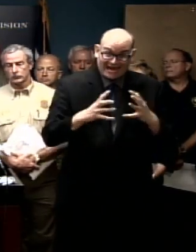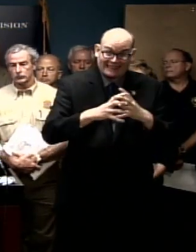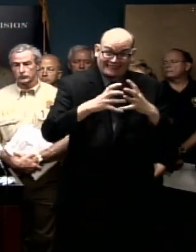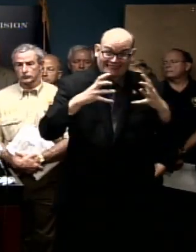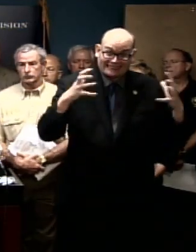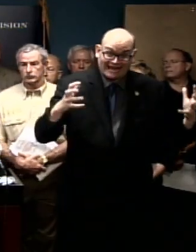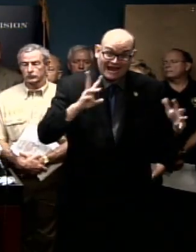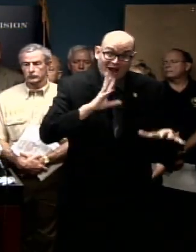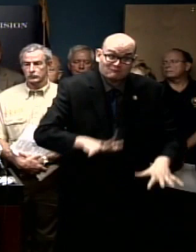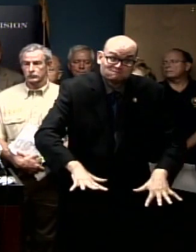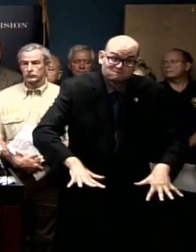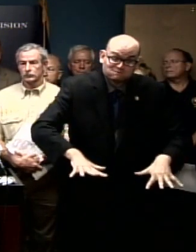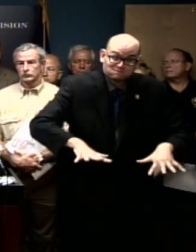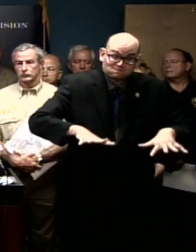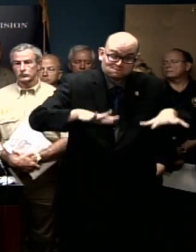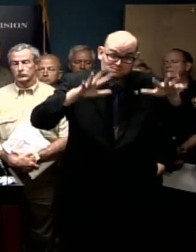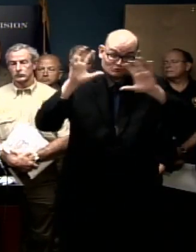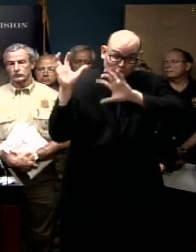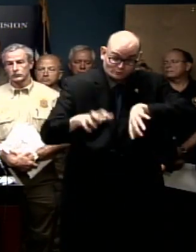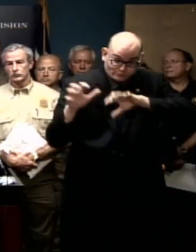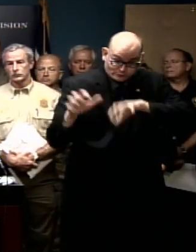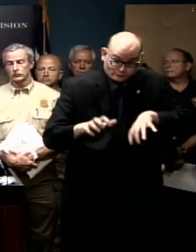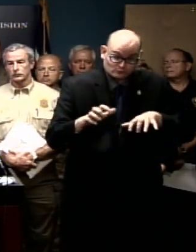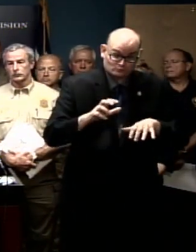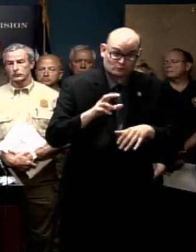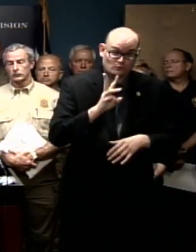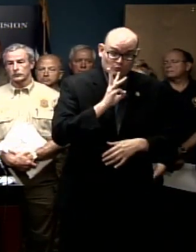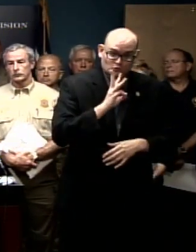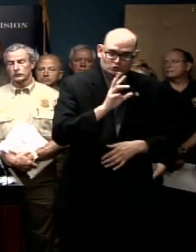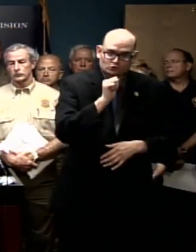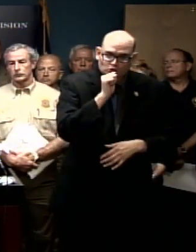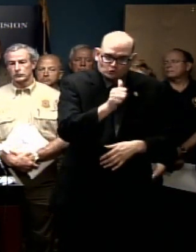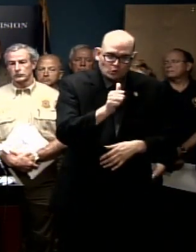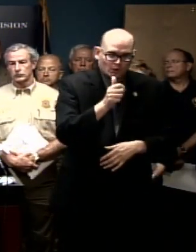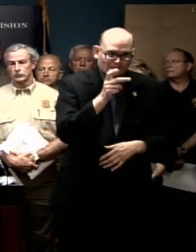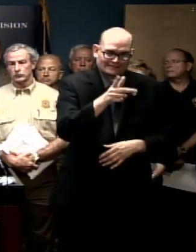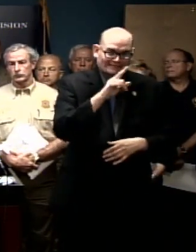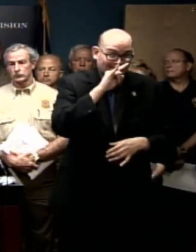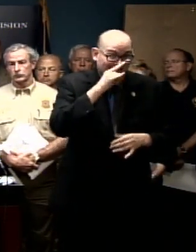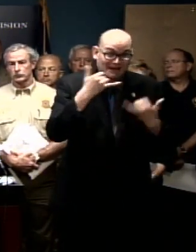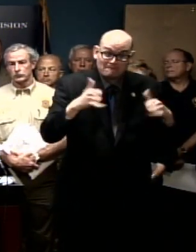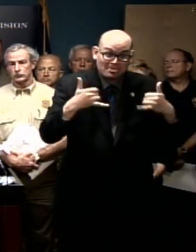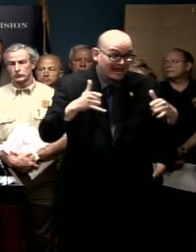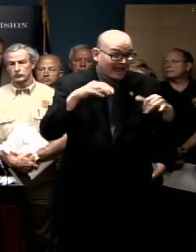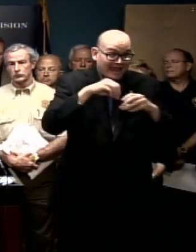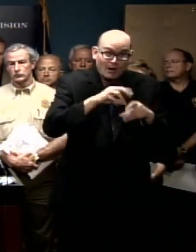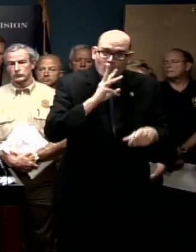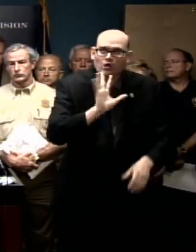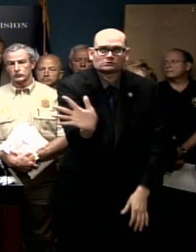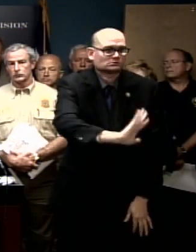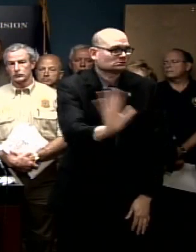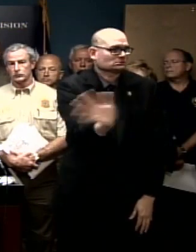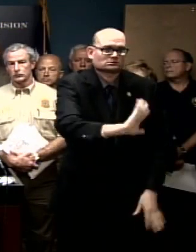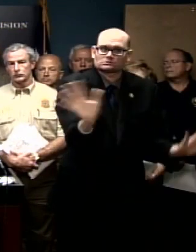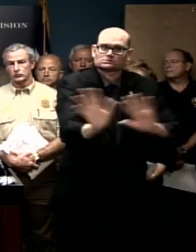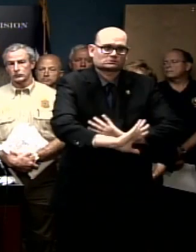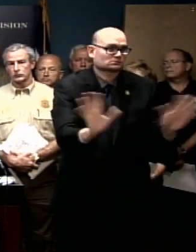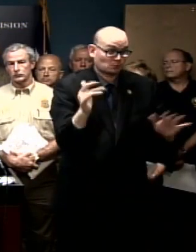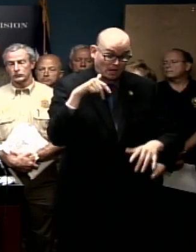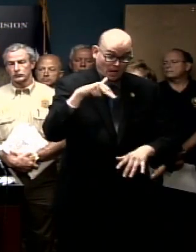water that you're going to see out there. Don't let your kids play in it. Don't walk in it. Be very careful. That's where we